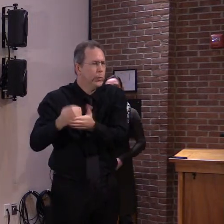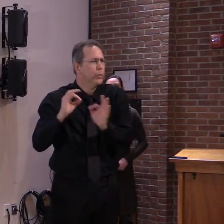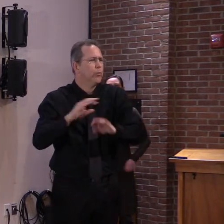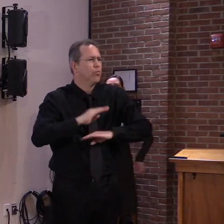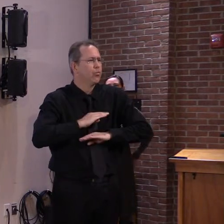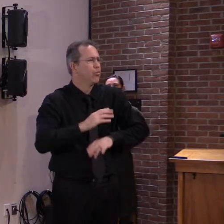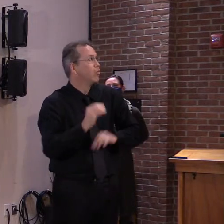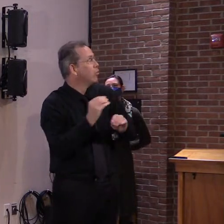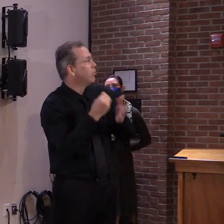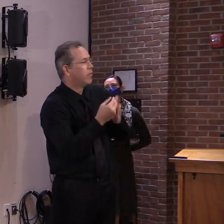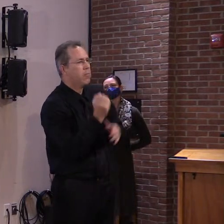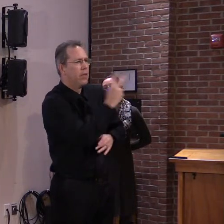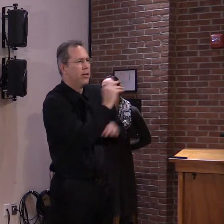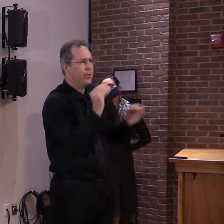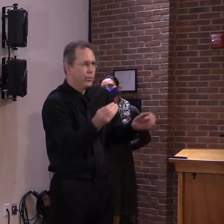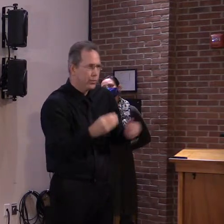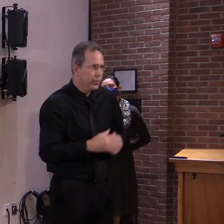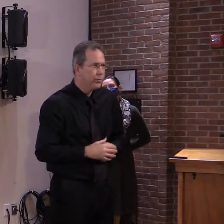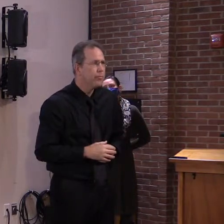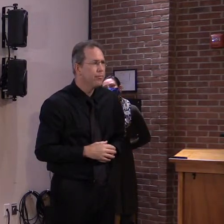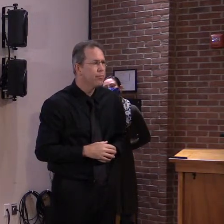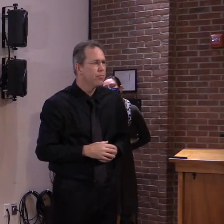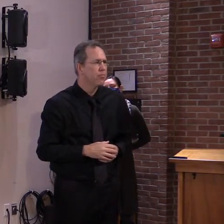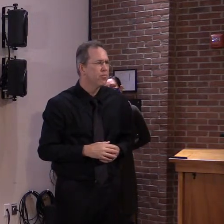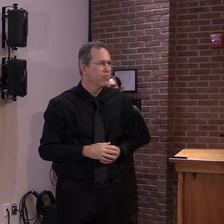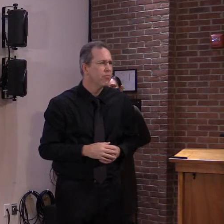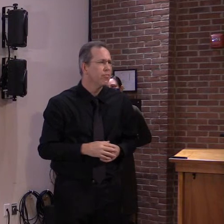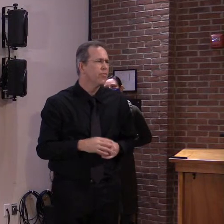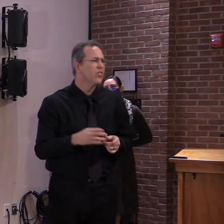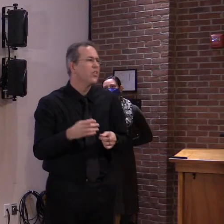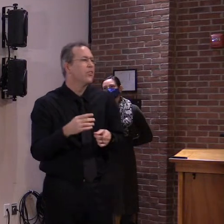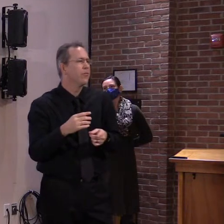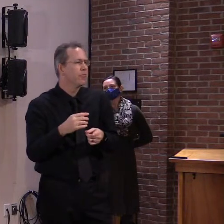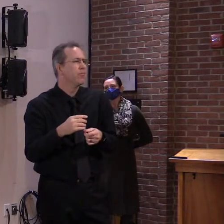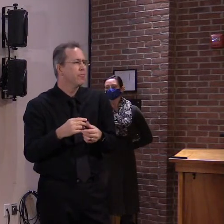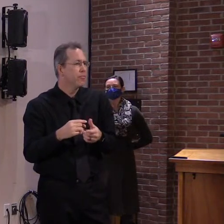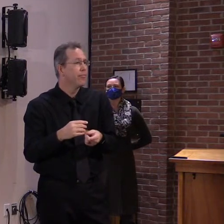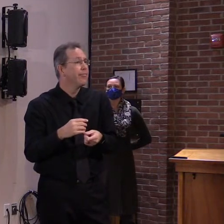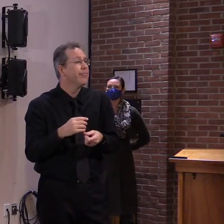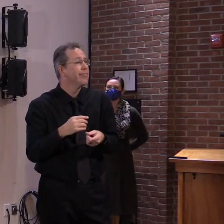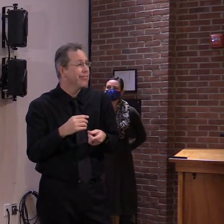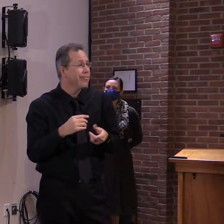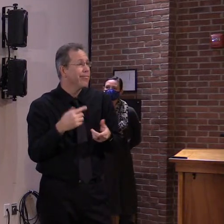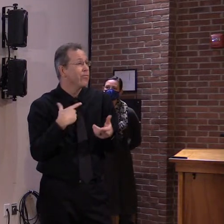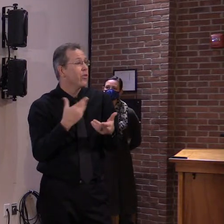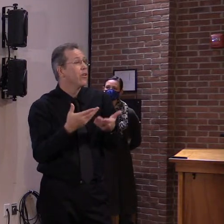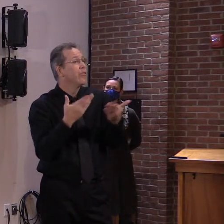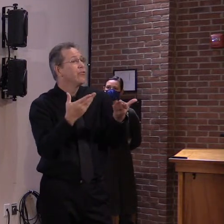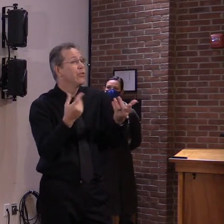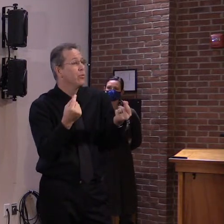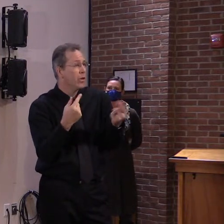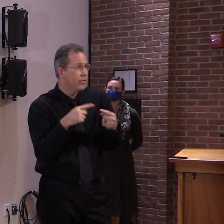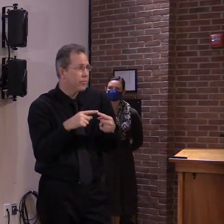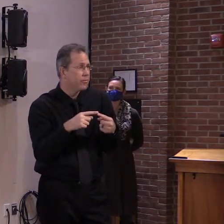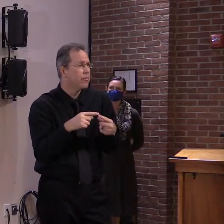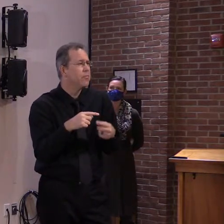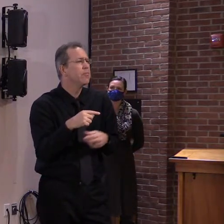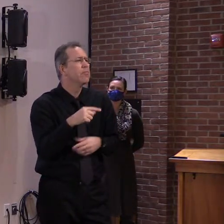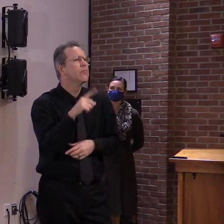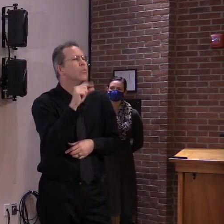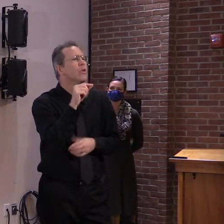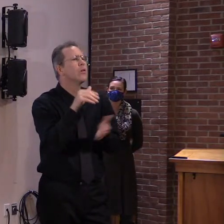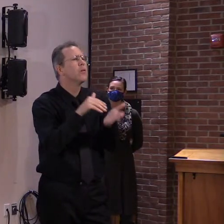but we did go into the Joint Fiscal Committee the other day with a proposal for about, I think it was around $20 million.